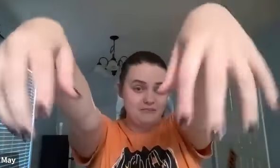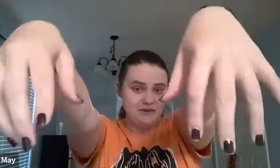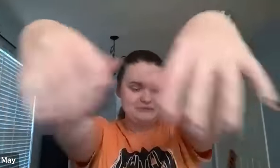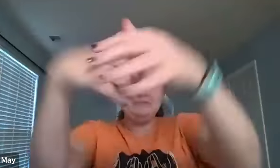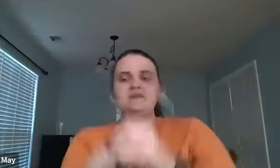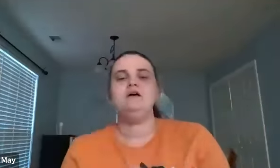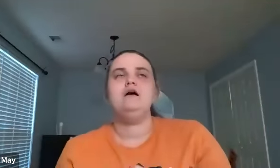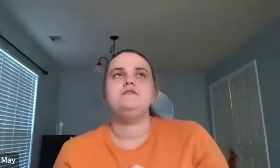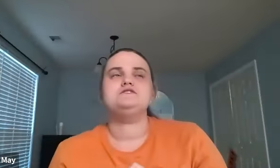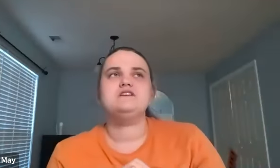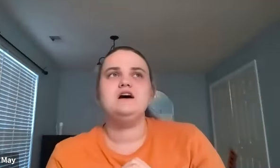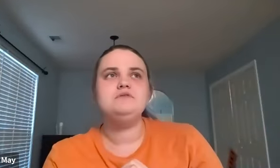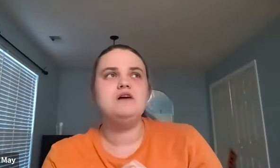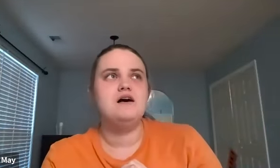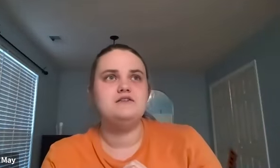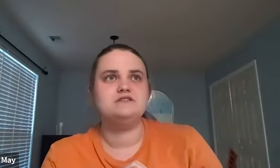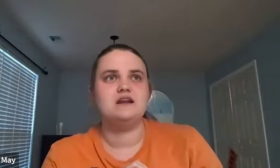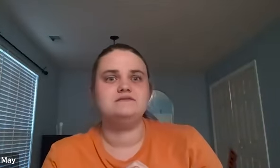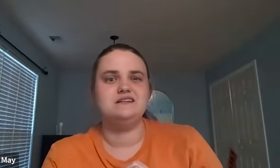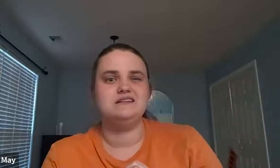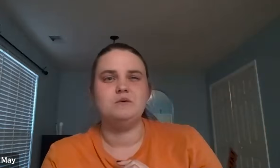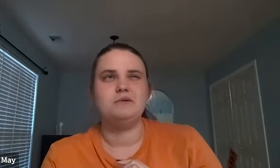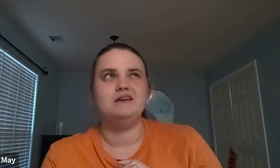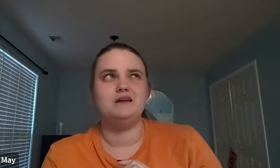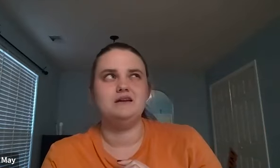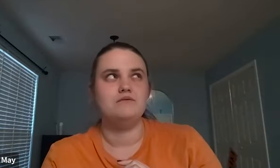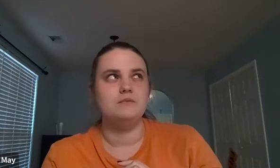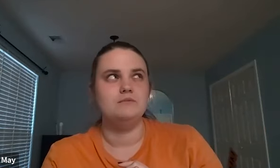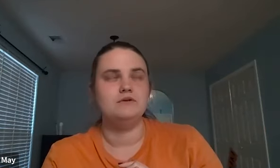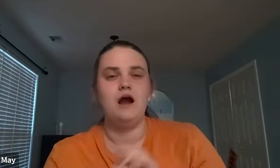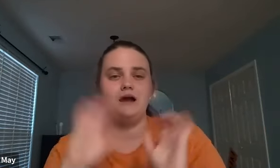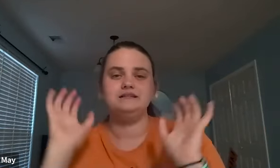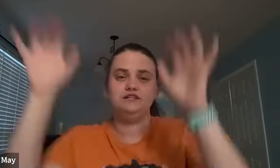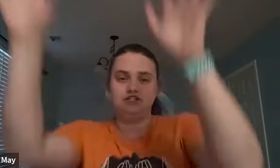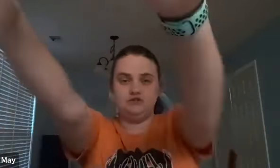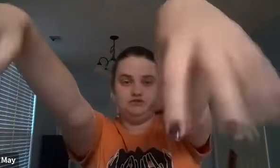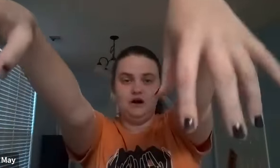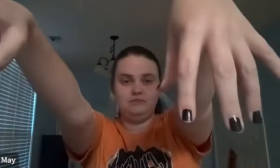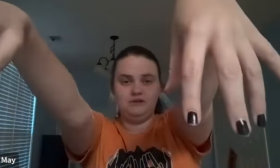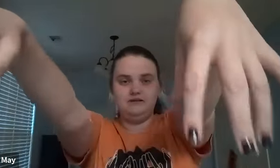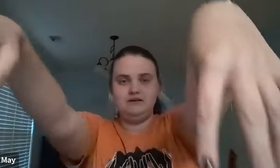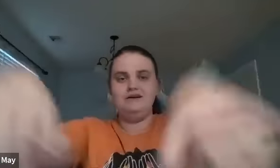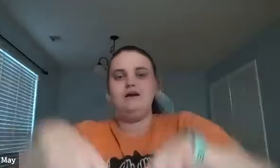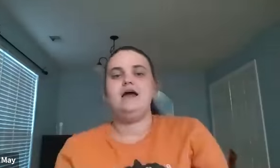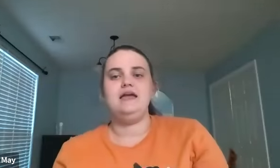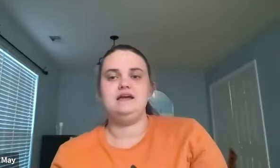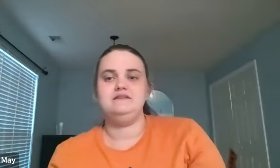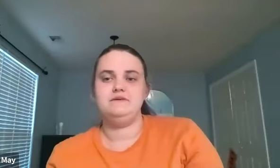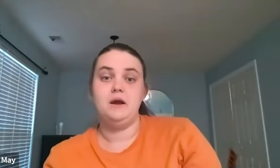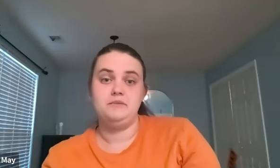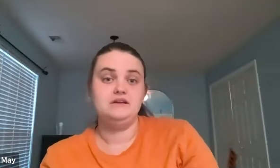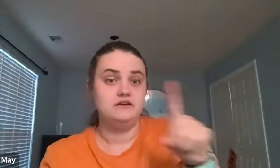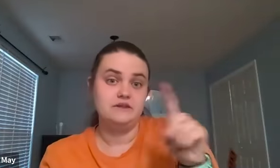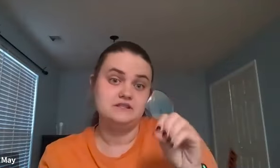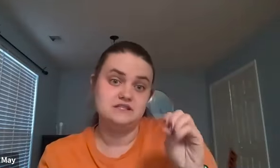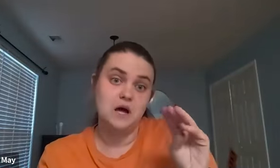zombie. There's a couple others that I've seen as well, but I cannot remember. I tend to just do zombie. And if I'm not being clear, then